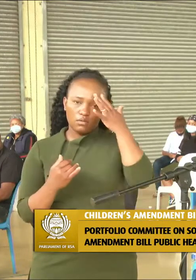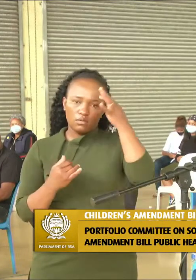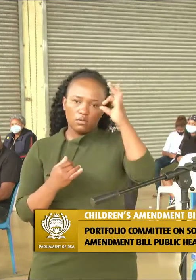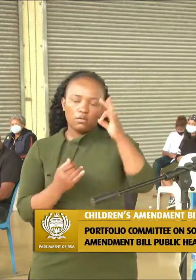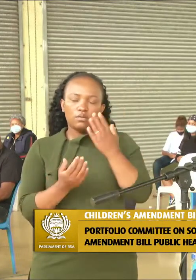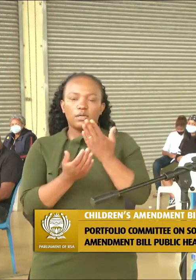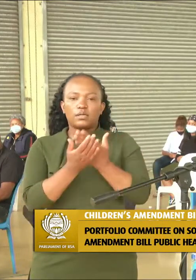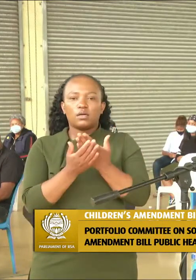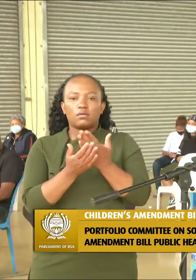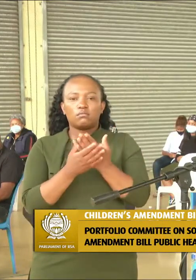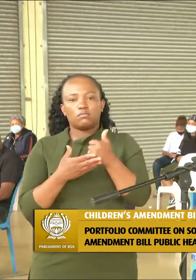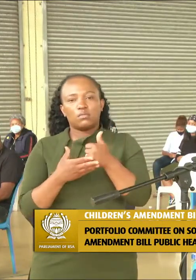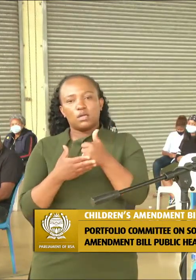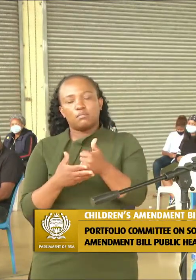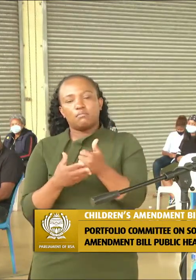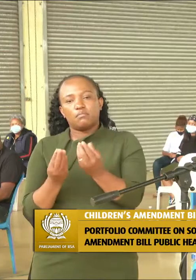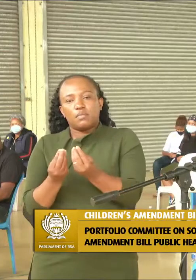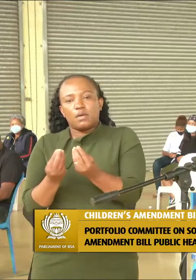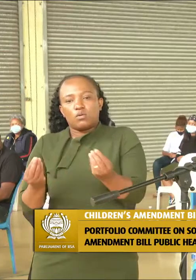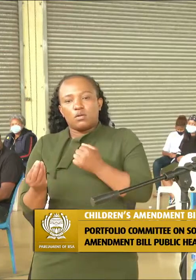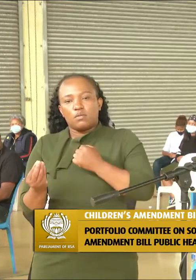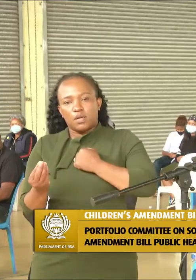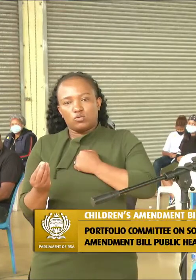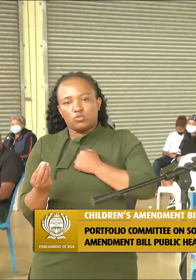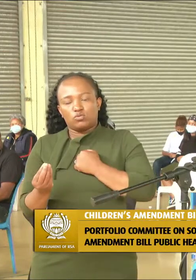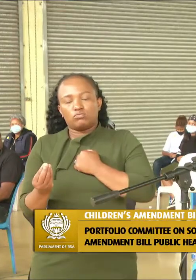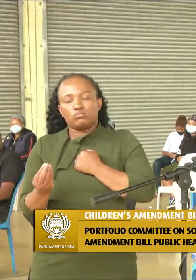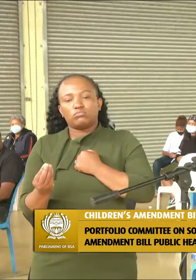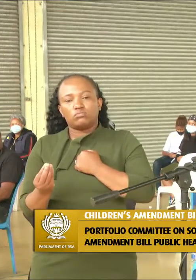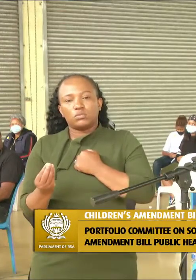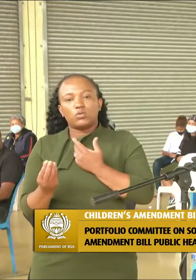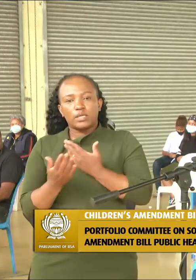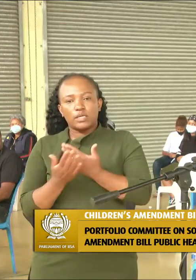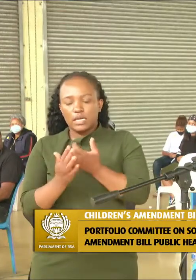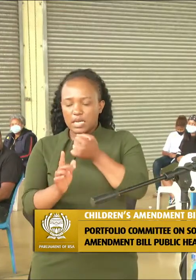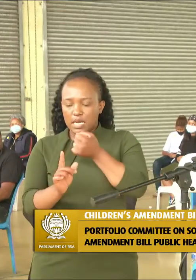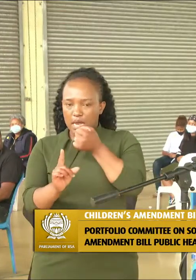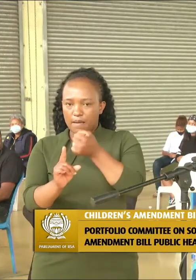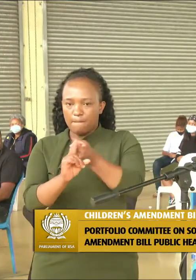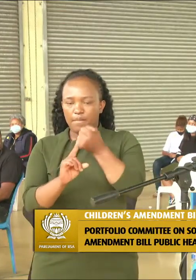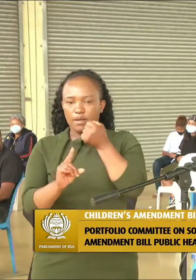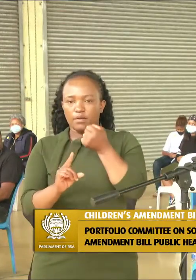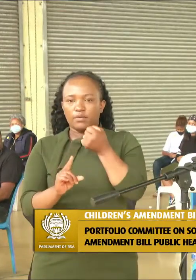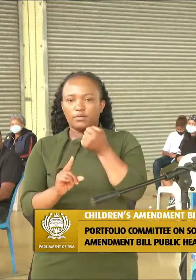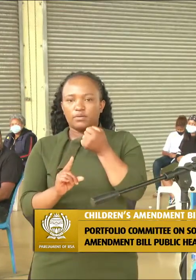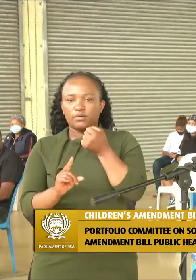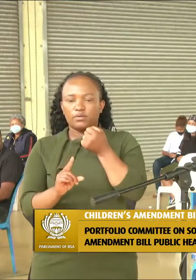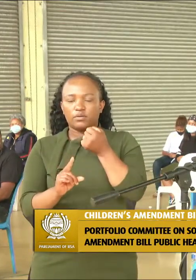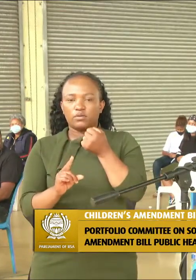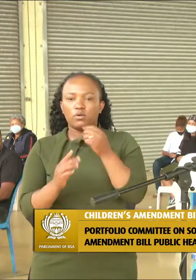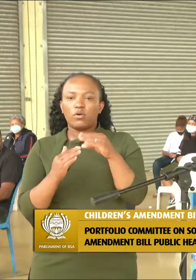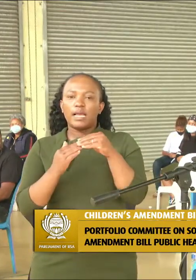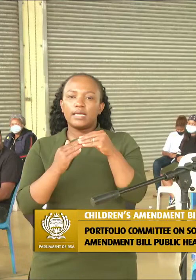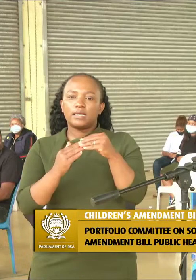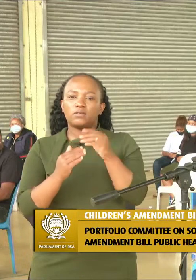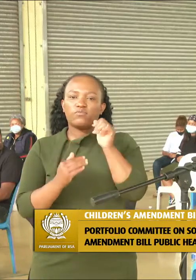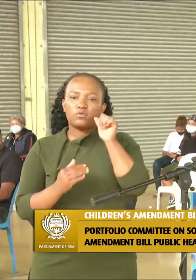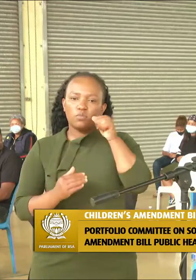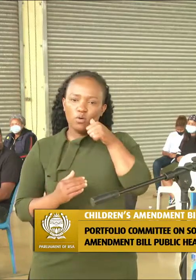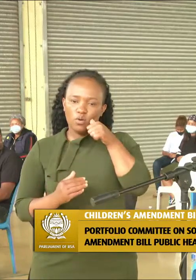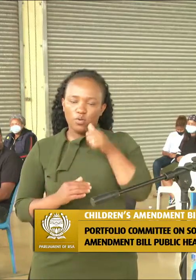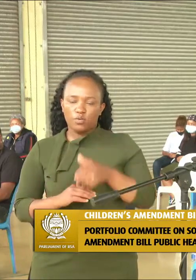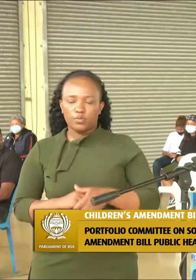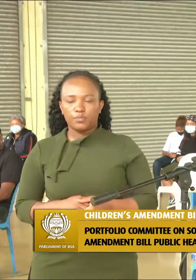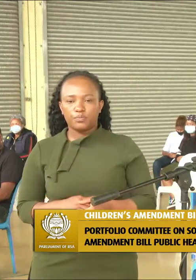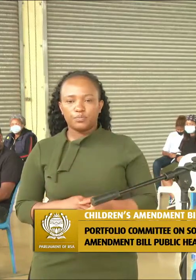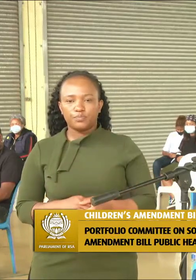abantwana abasilandelayo so that we have impactful, effective and exemplary leaders for tomorrow. As